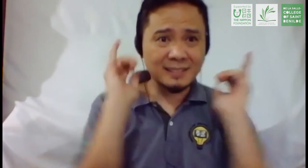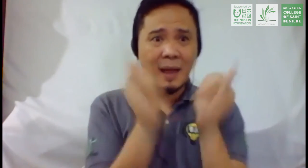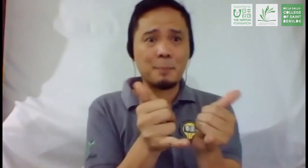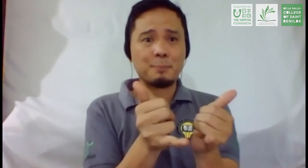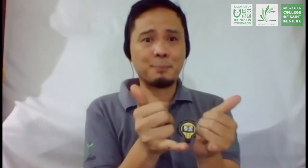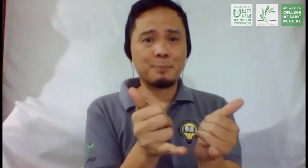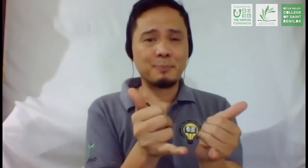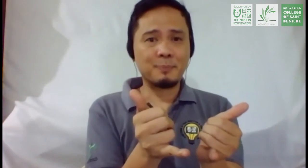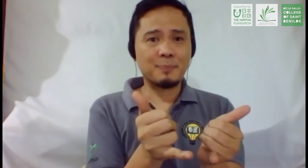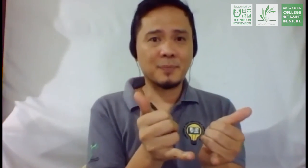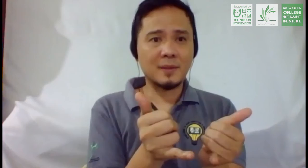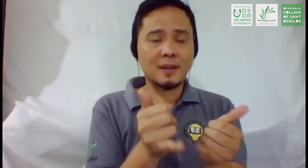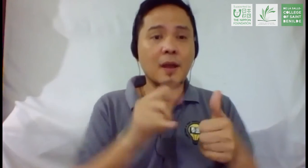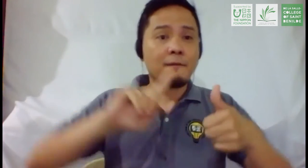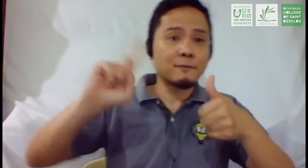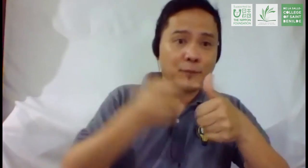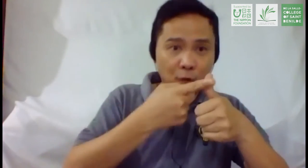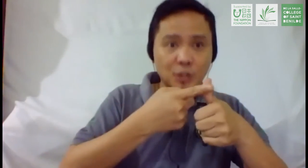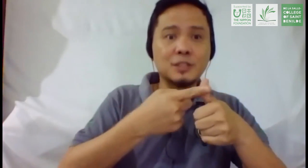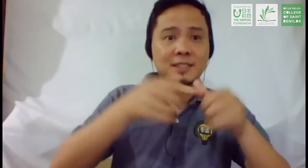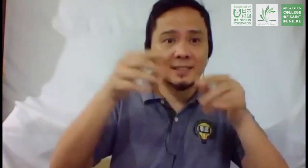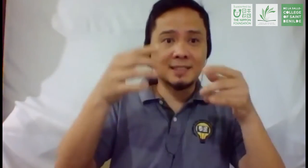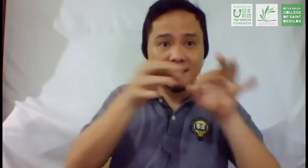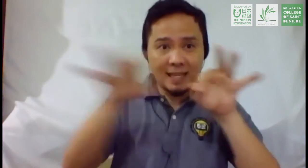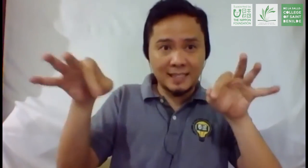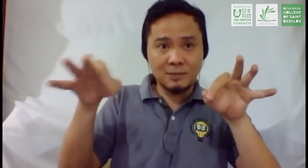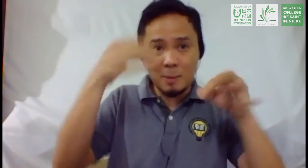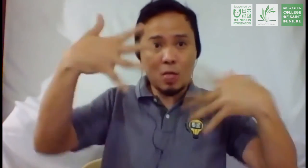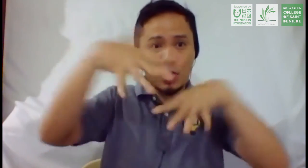The first sentence is the subject.